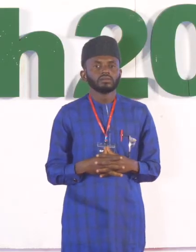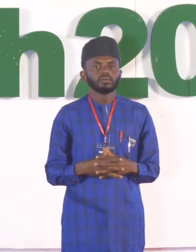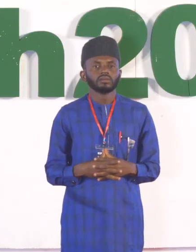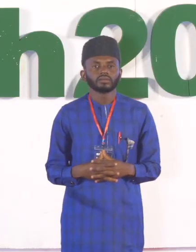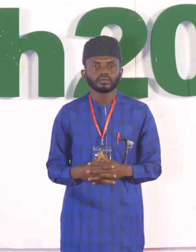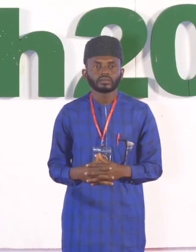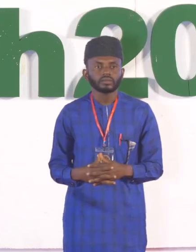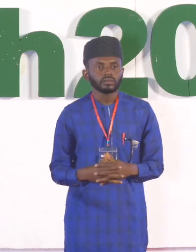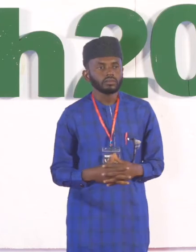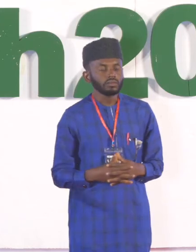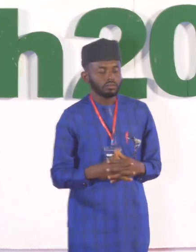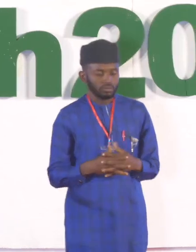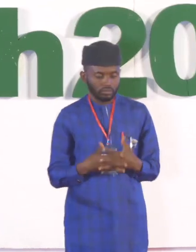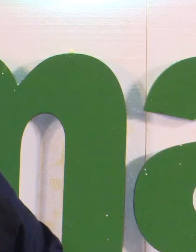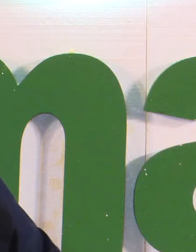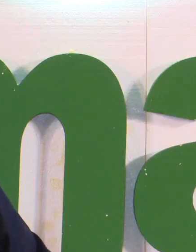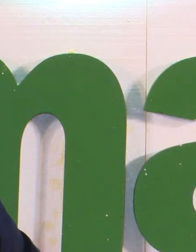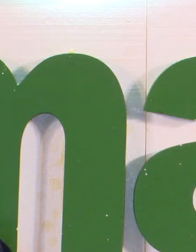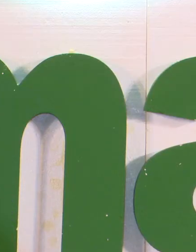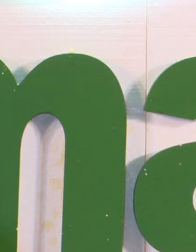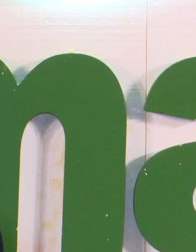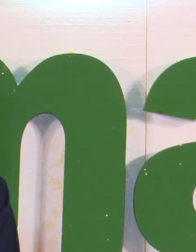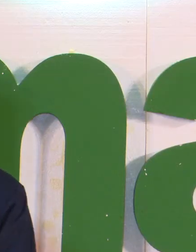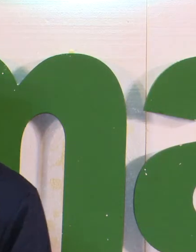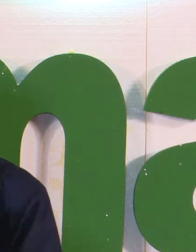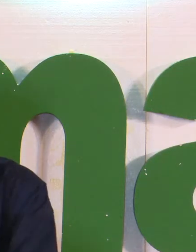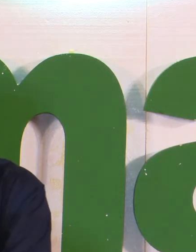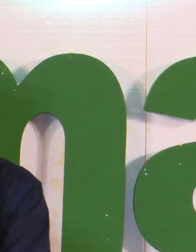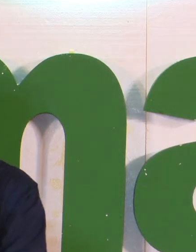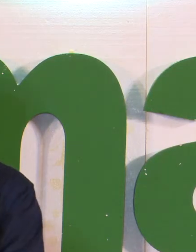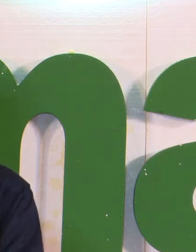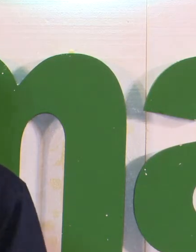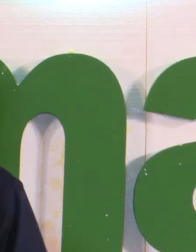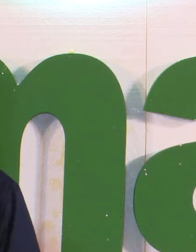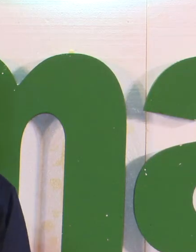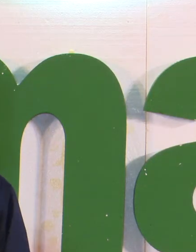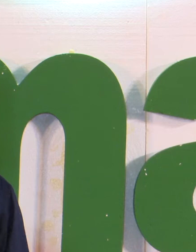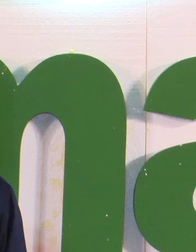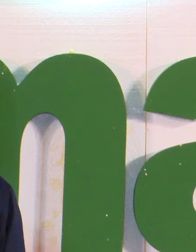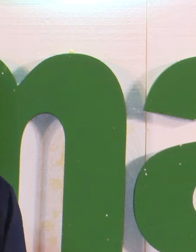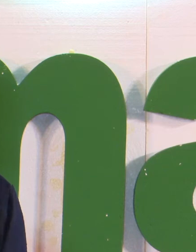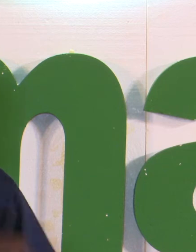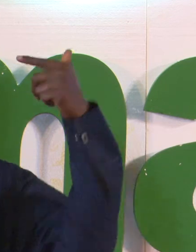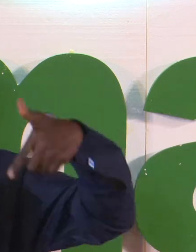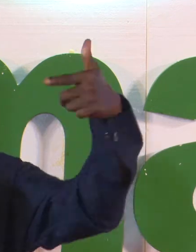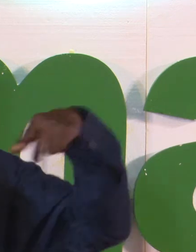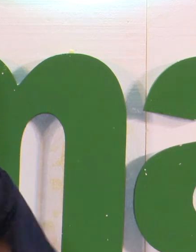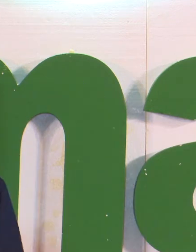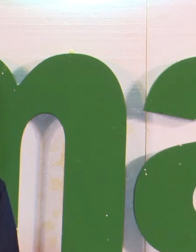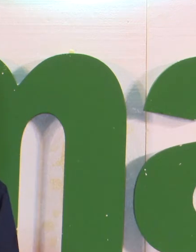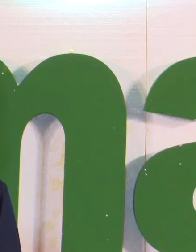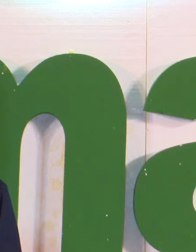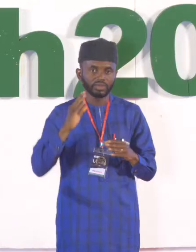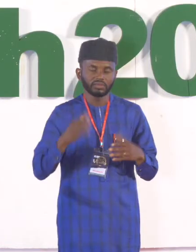Now, everyone has received his book. We are all set for judgment. Hisab will begin. Then Allah